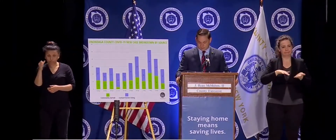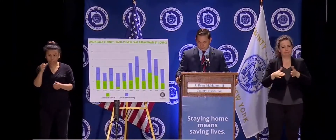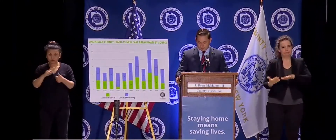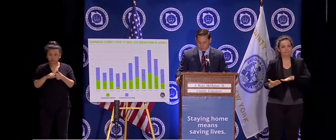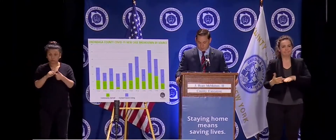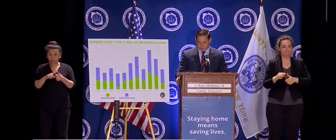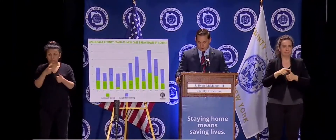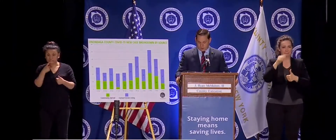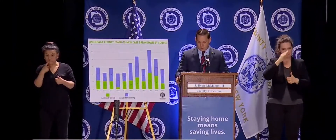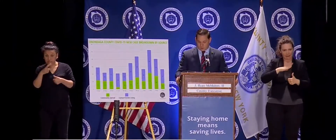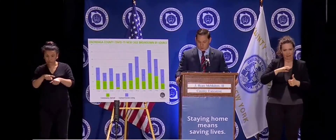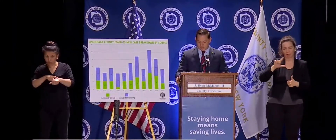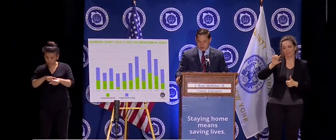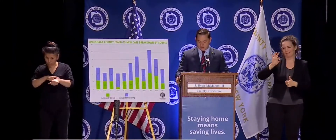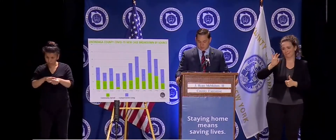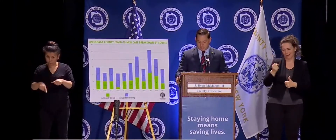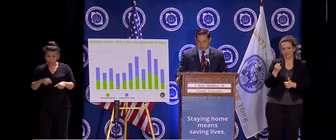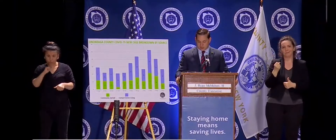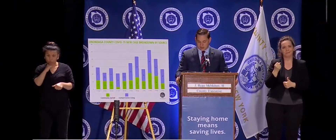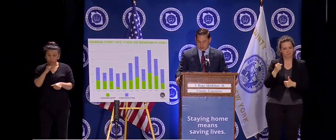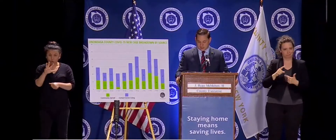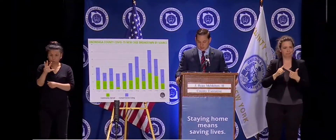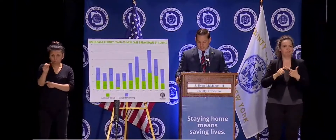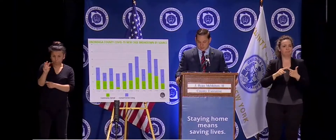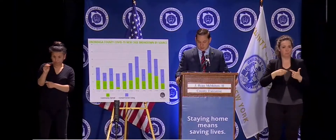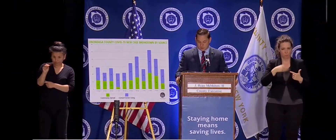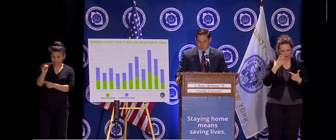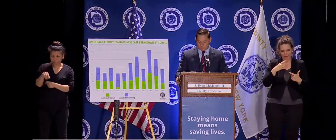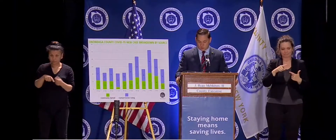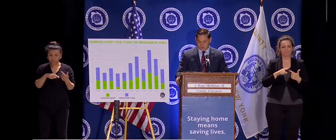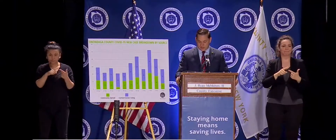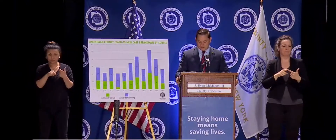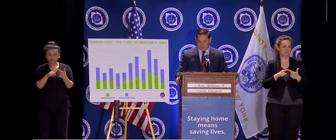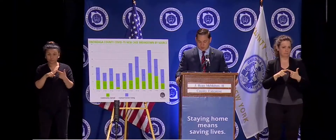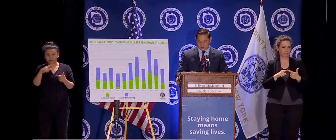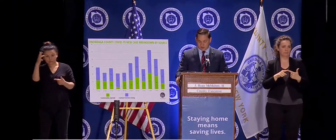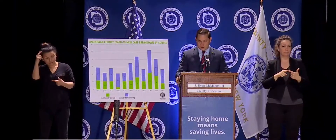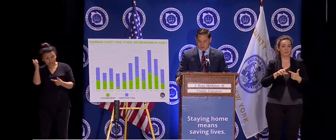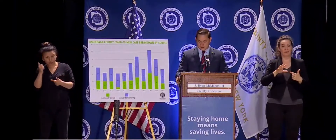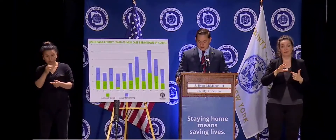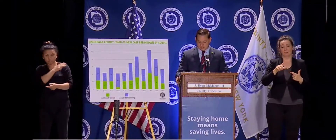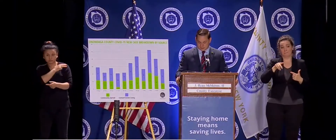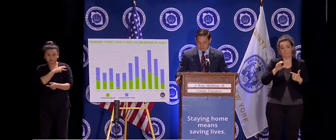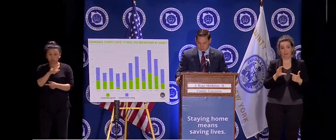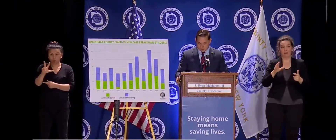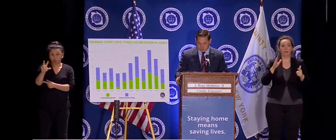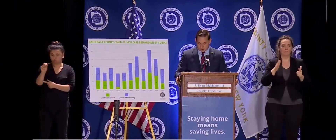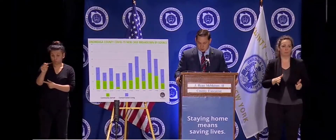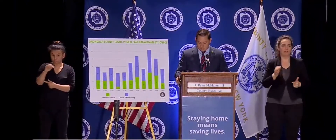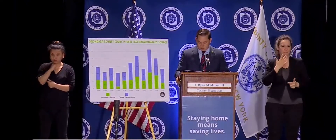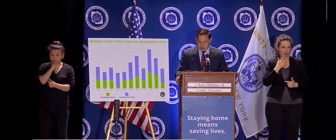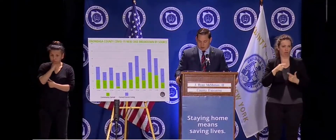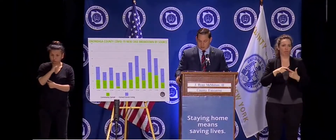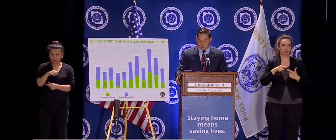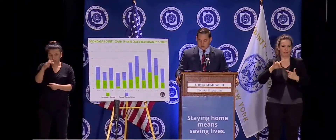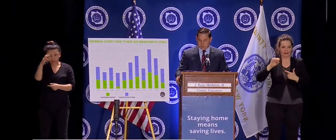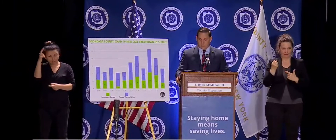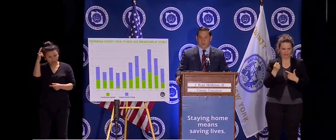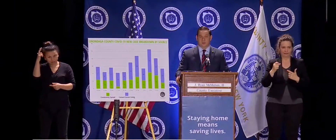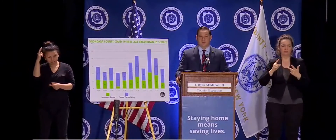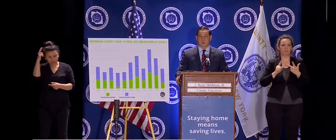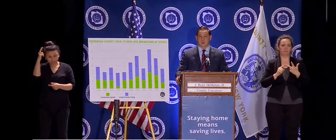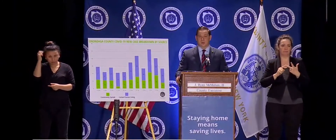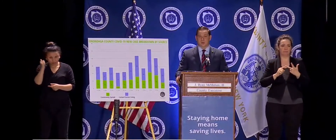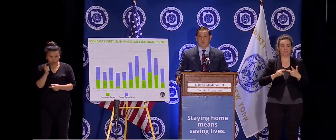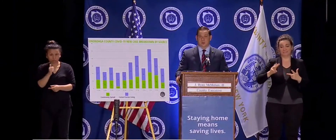90s, one was an African American in his 80s, and one was an African American in his 60s. We now lost